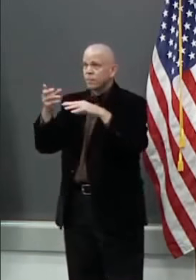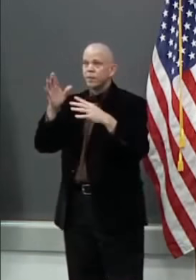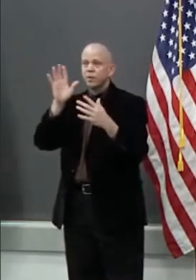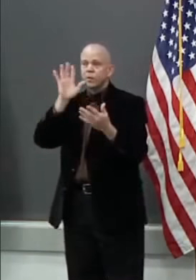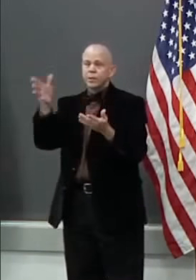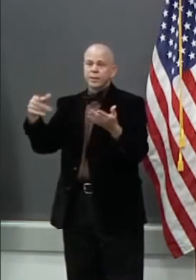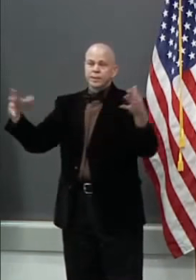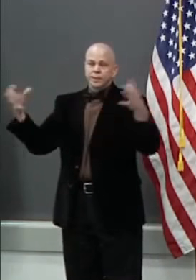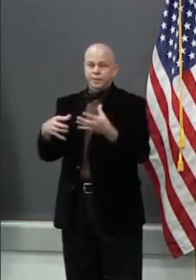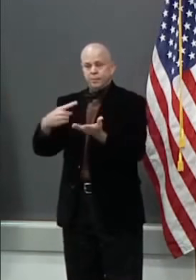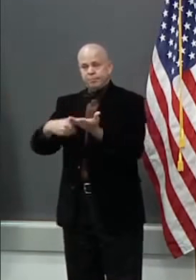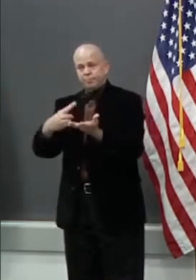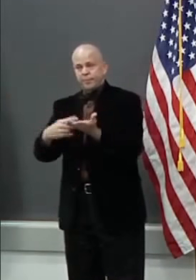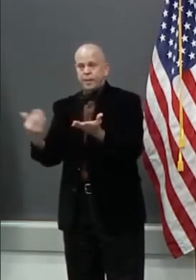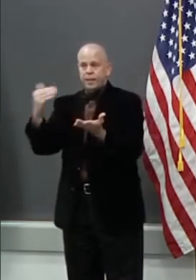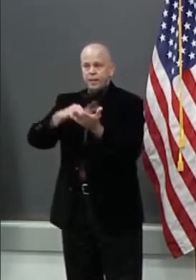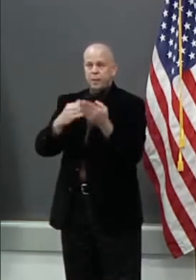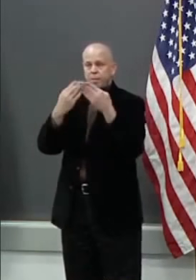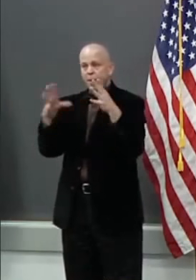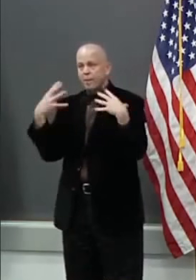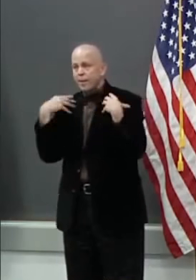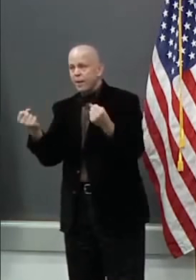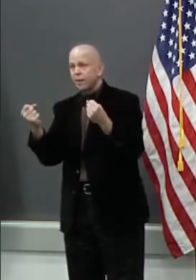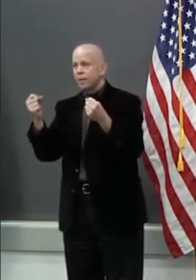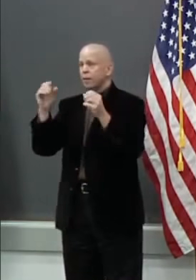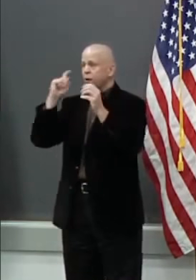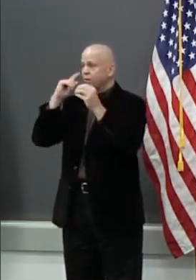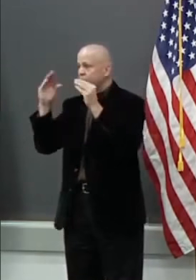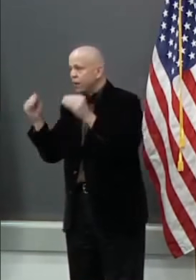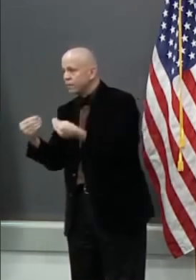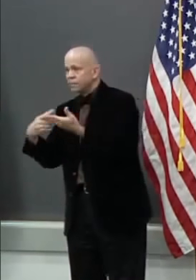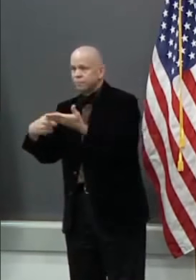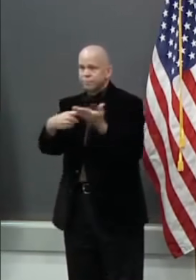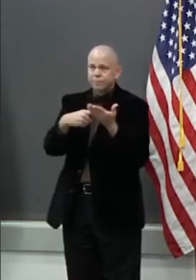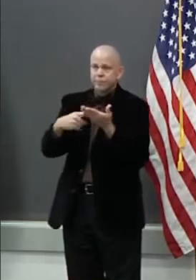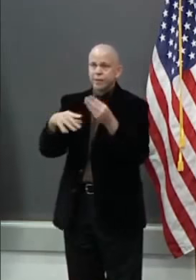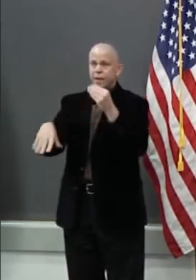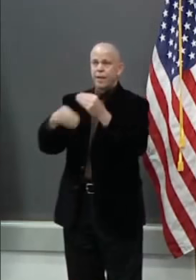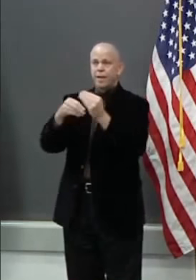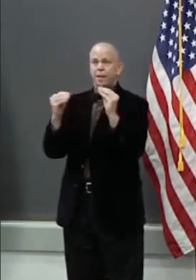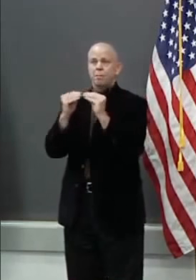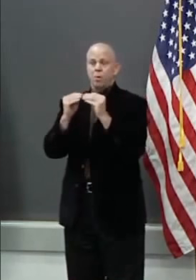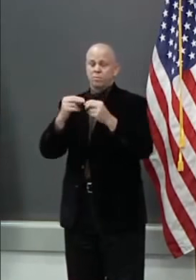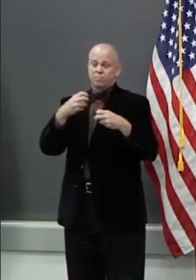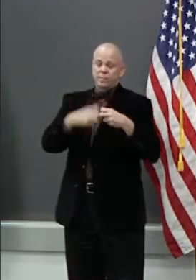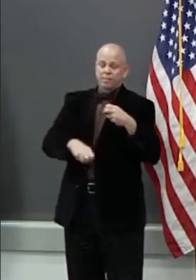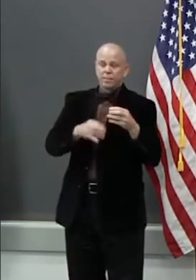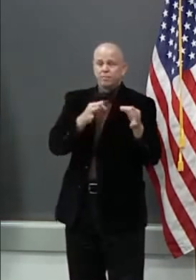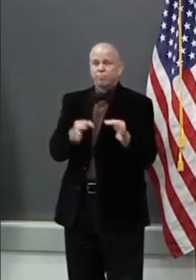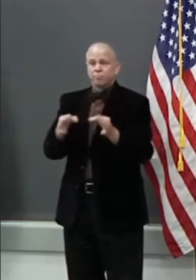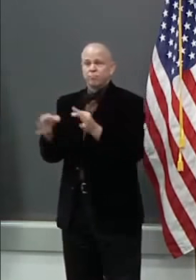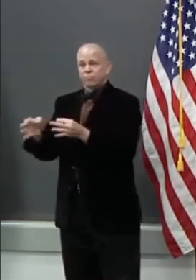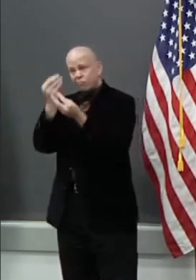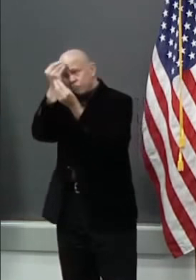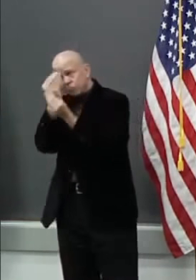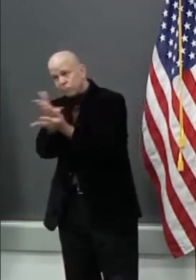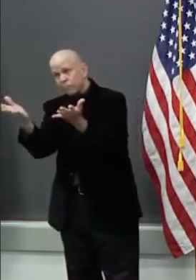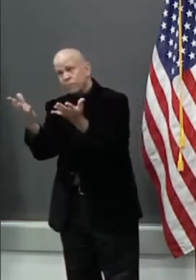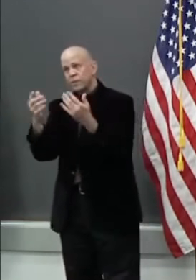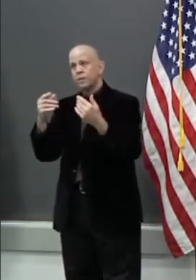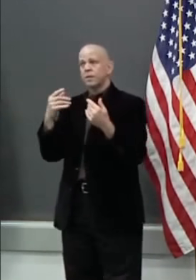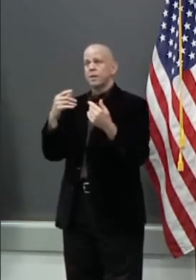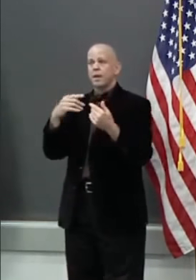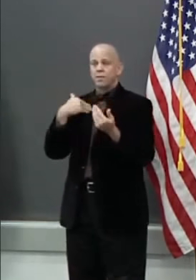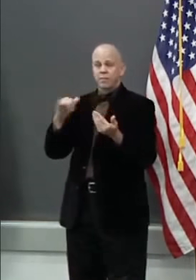and the governor's office, about difficult decisions that may need to be added on. And we continue to have those discussions. And I'm very happy that we've been able to